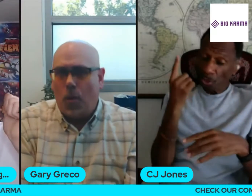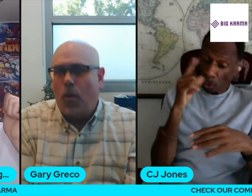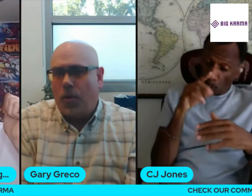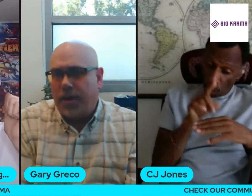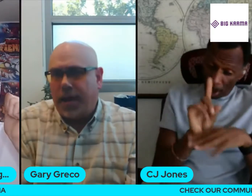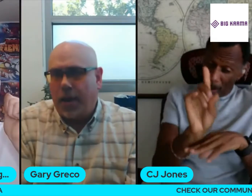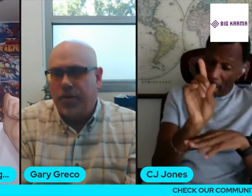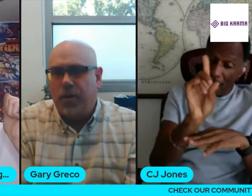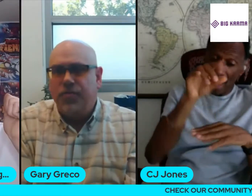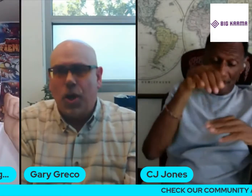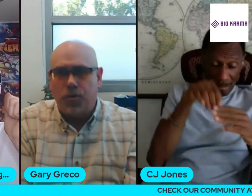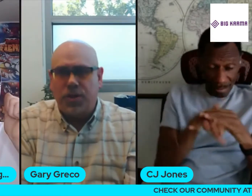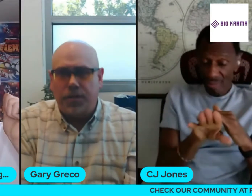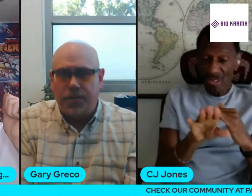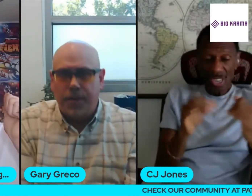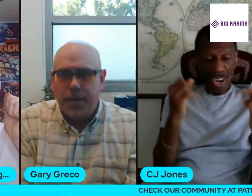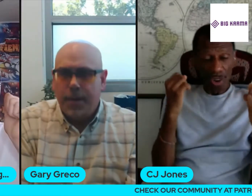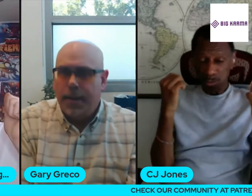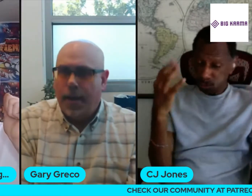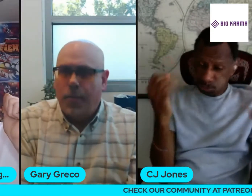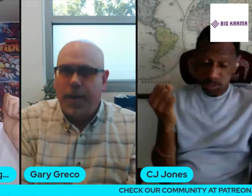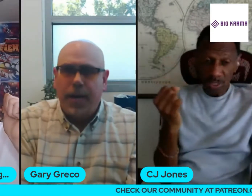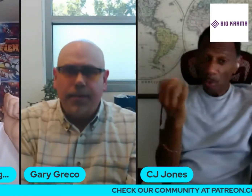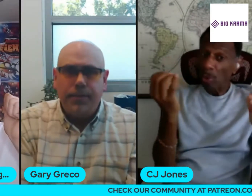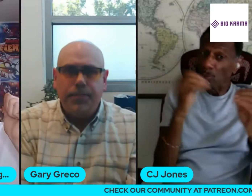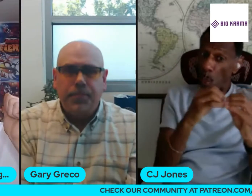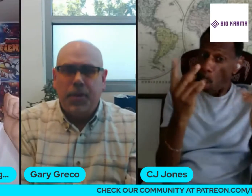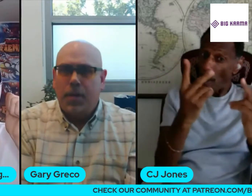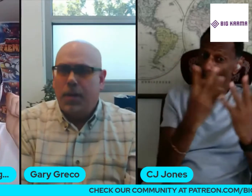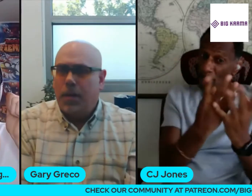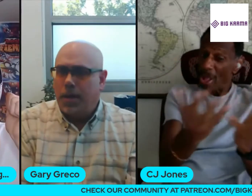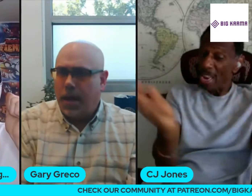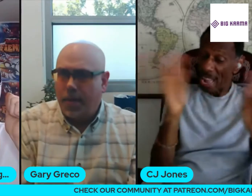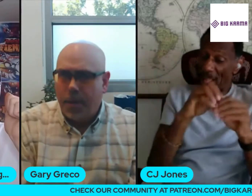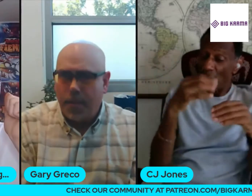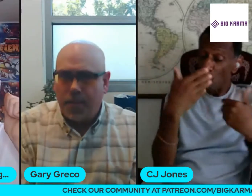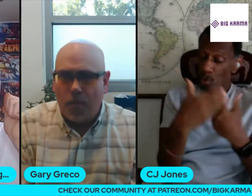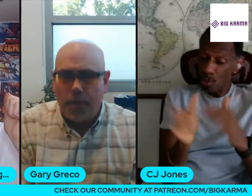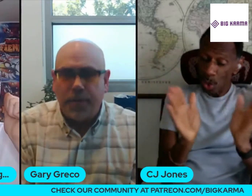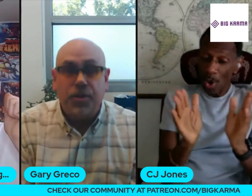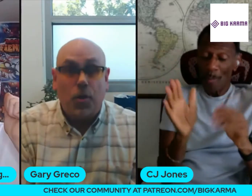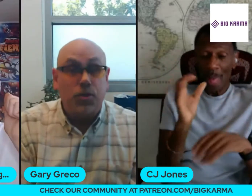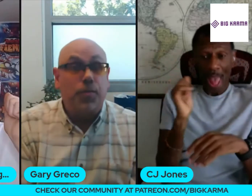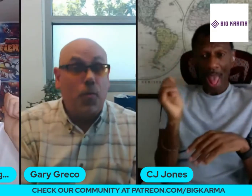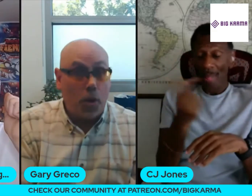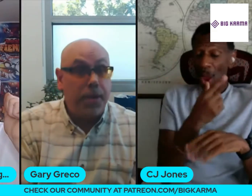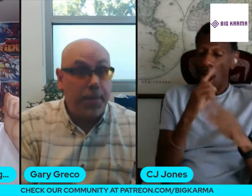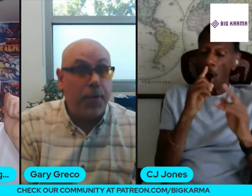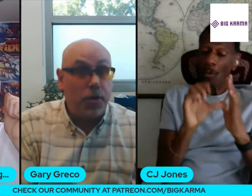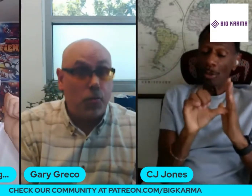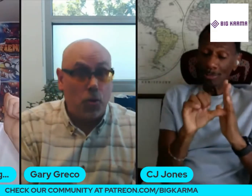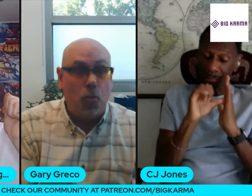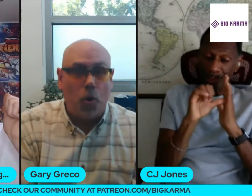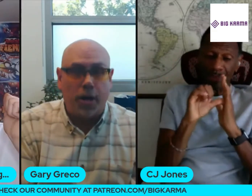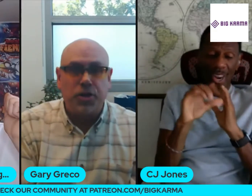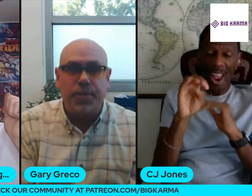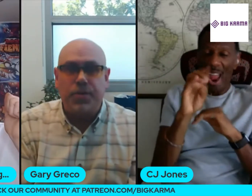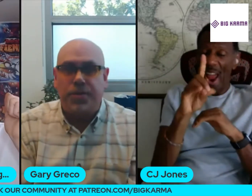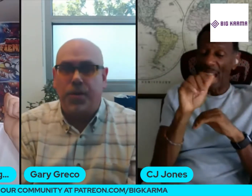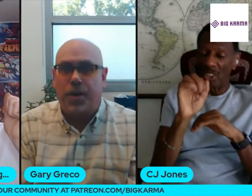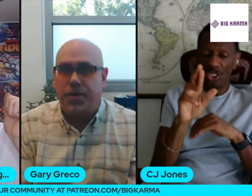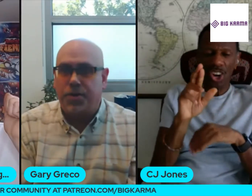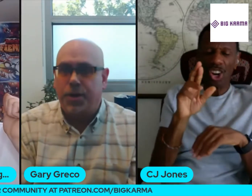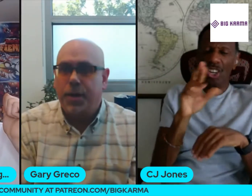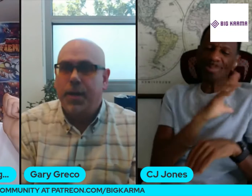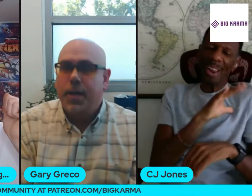the role or the character of Joseph. I went in, gave my performance. There was more people in the room watching me